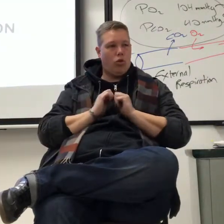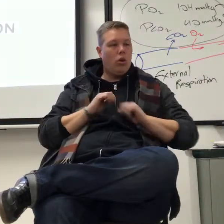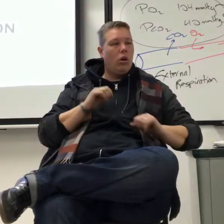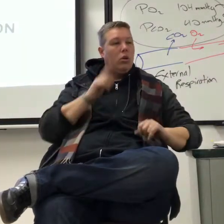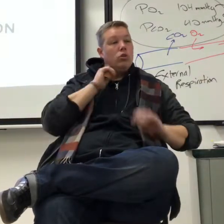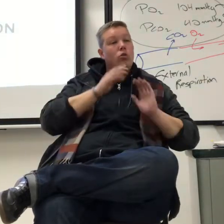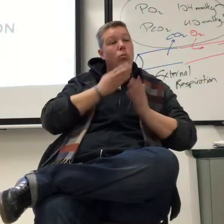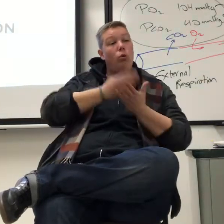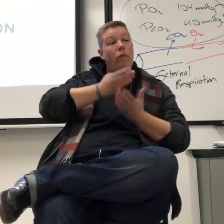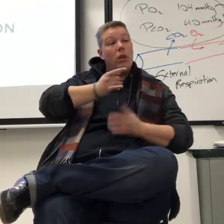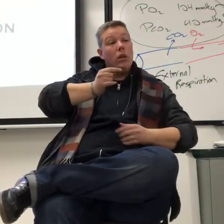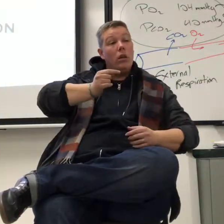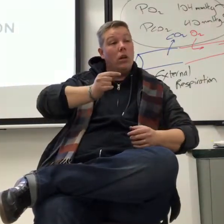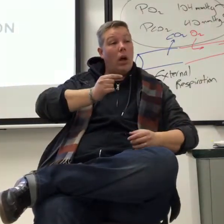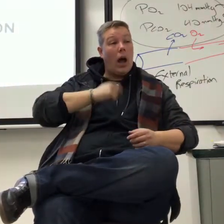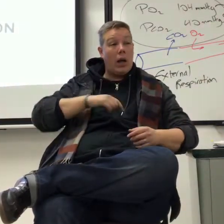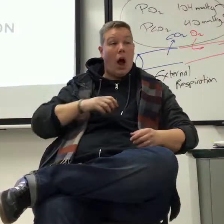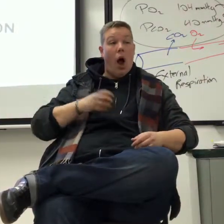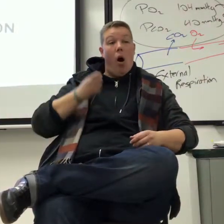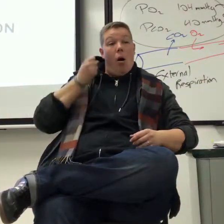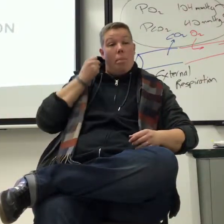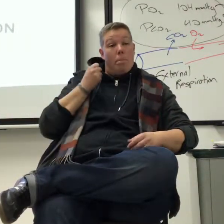they're independent, I could hold my breath,